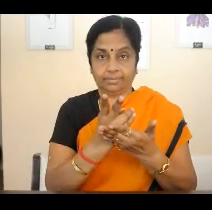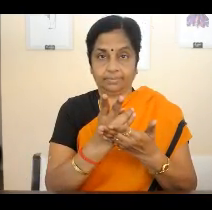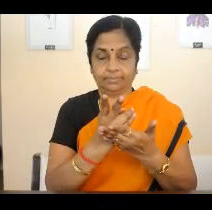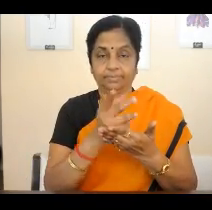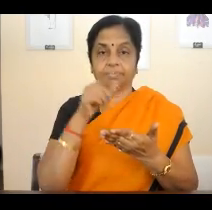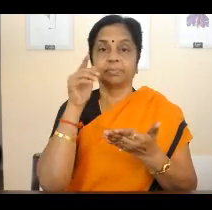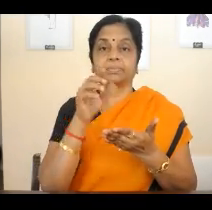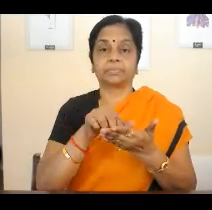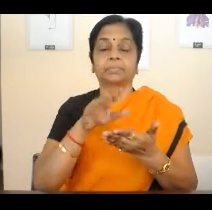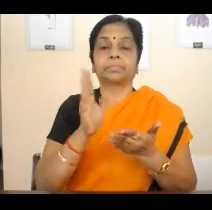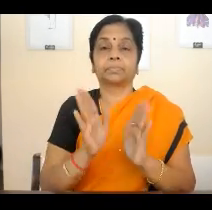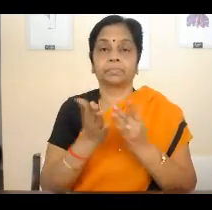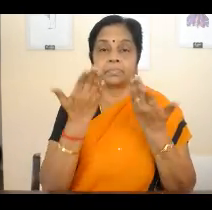and make suggestions.